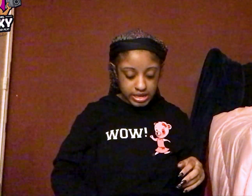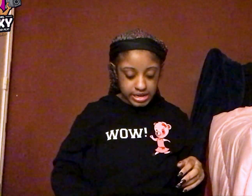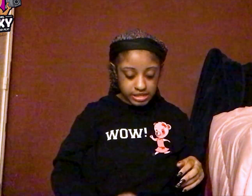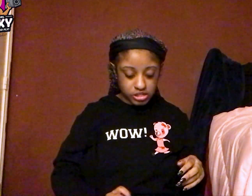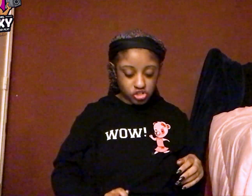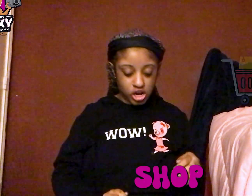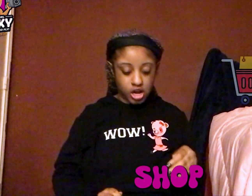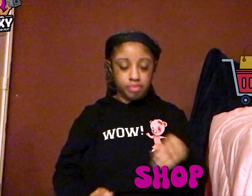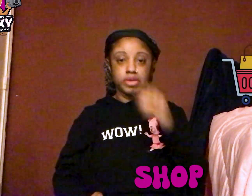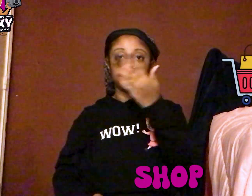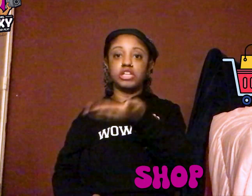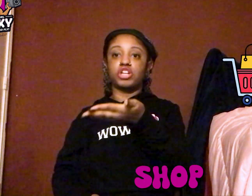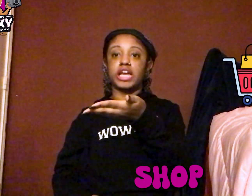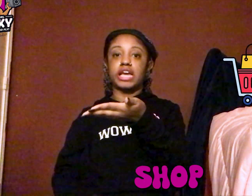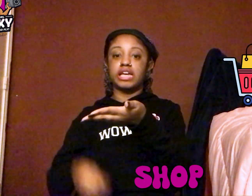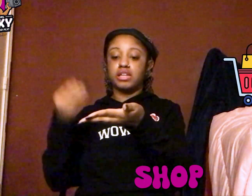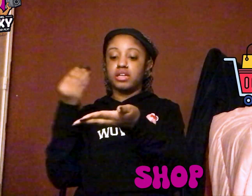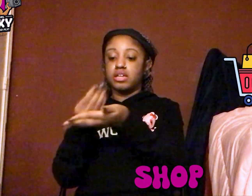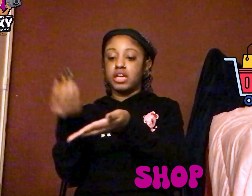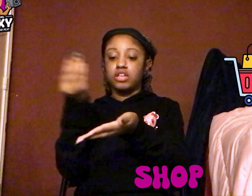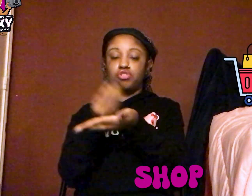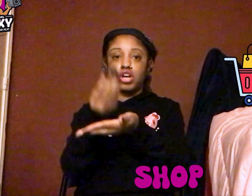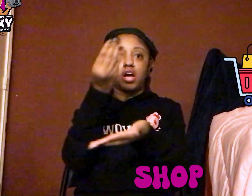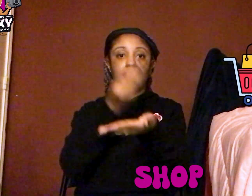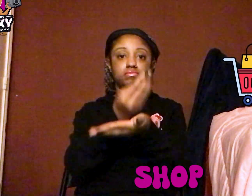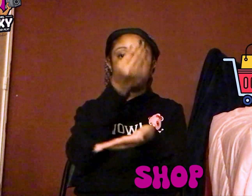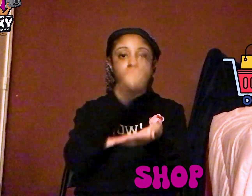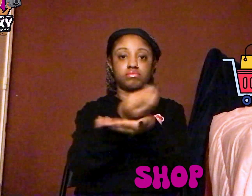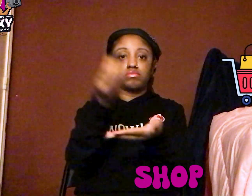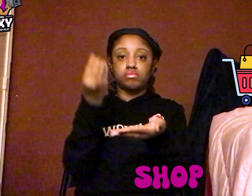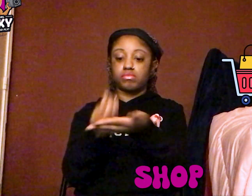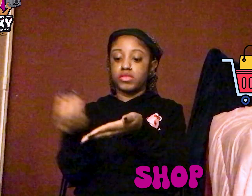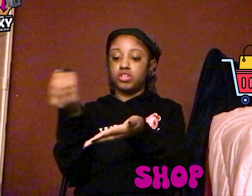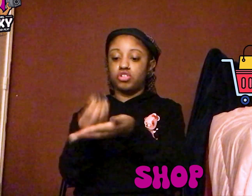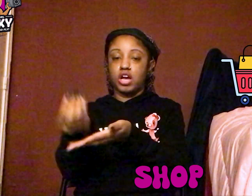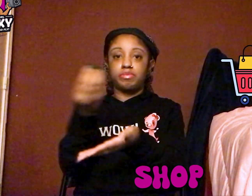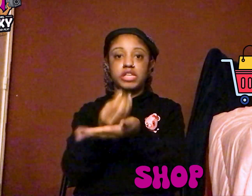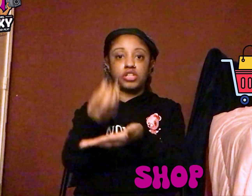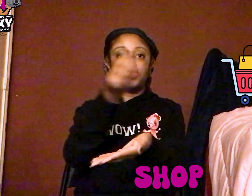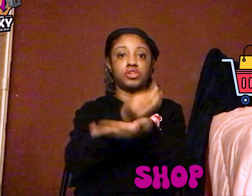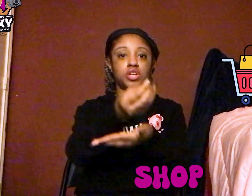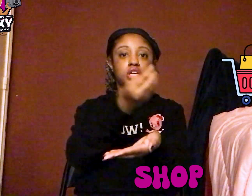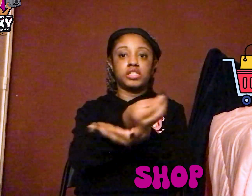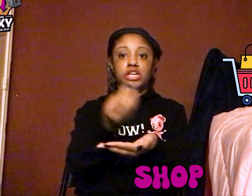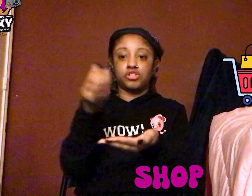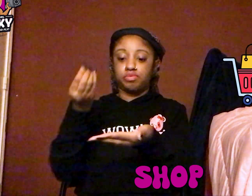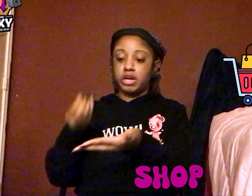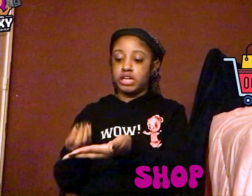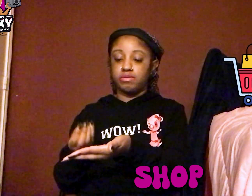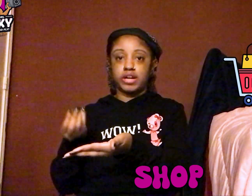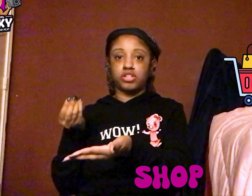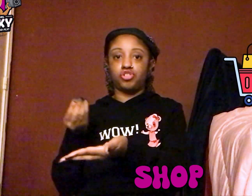Next is shop. Get your hand and you shop. Shop. It's like you're spraying it around. It's